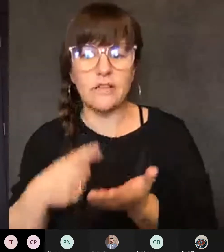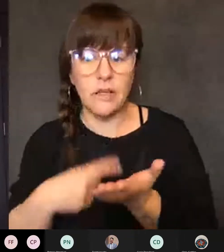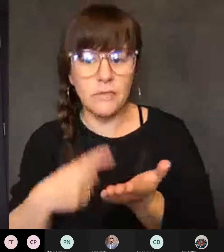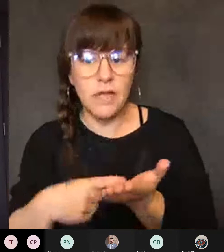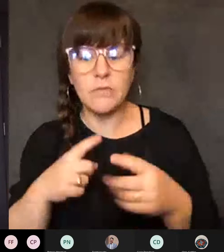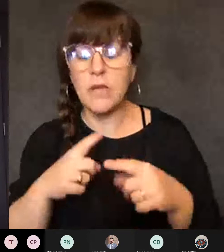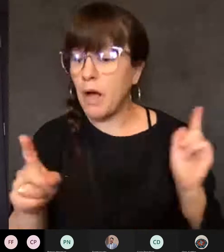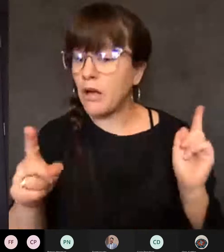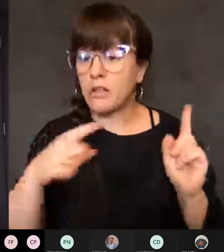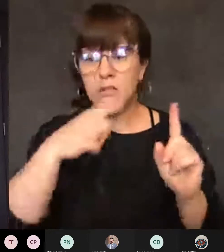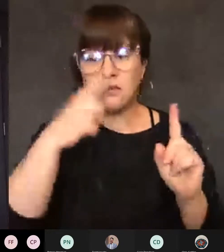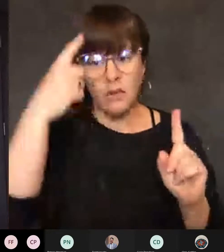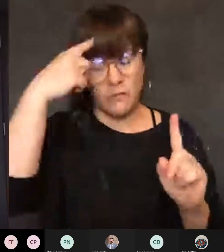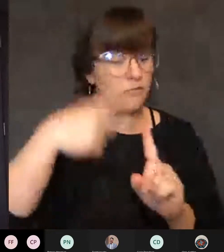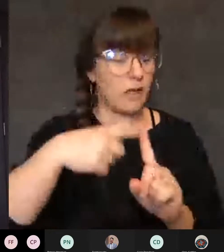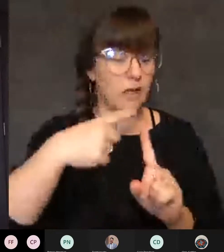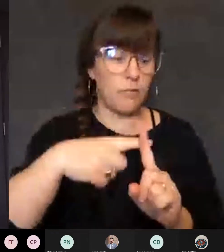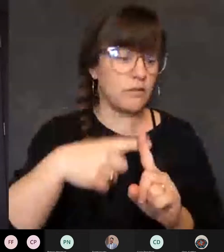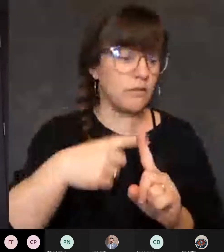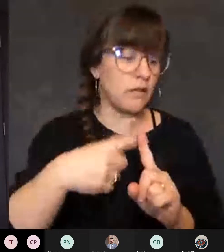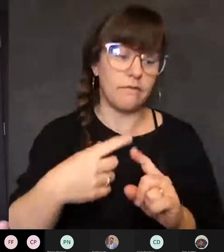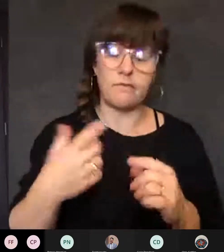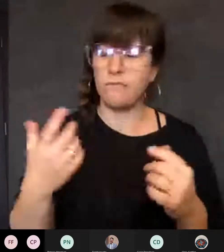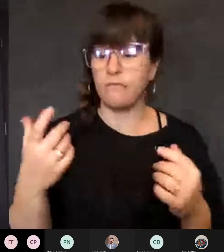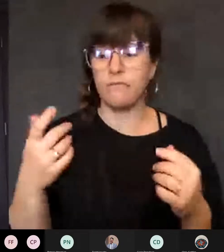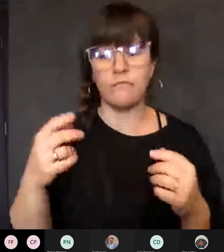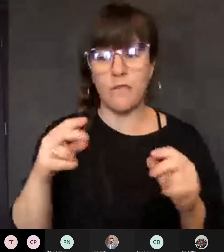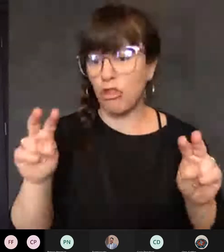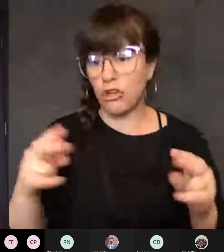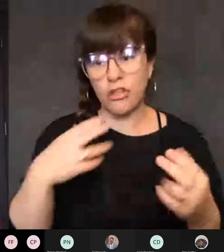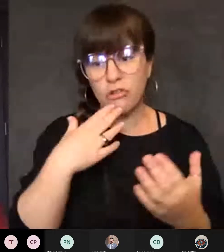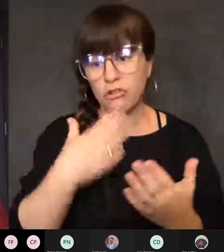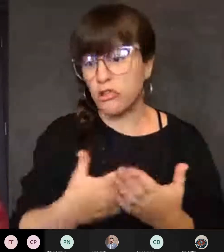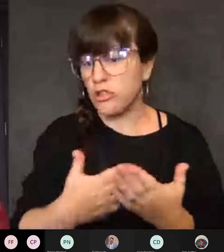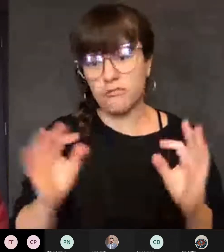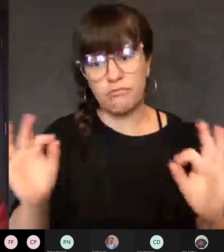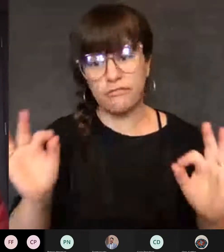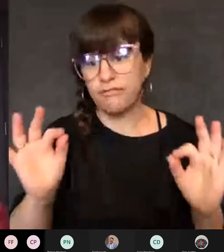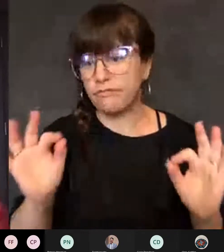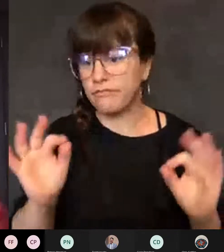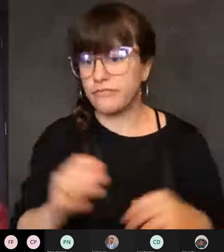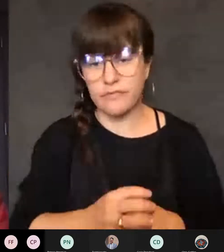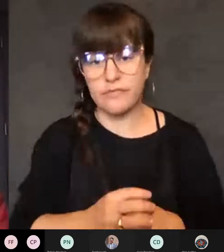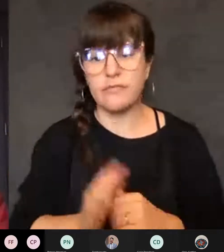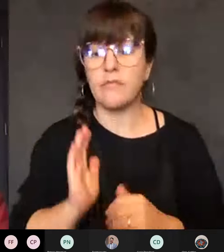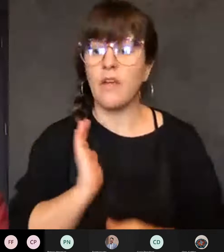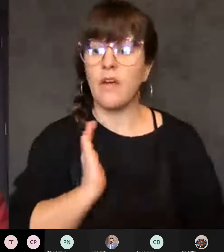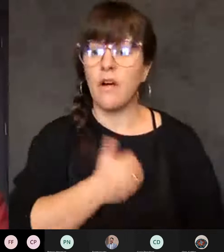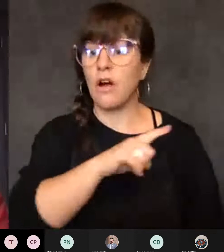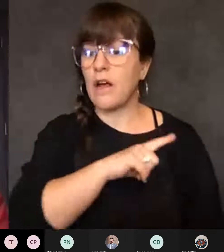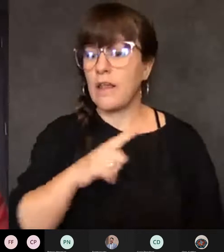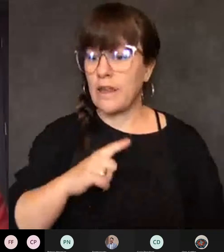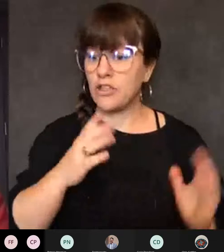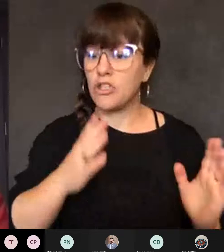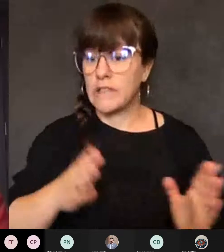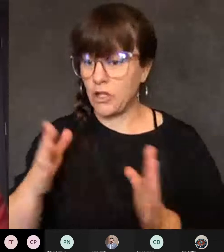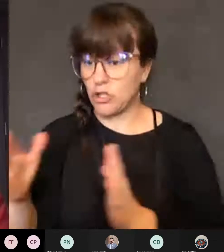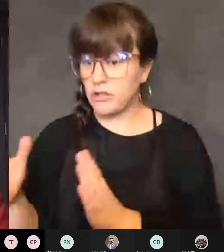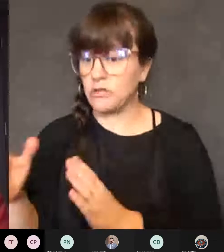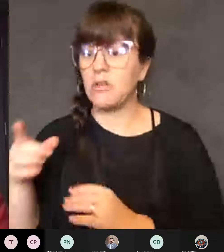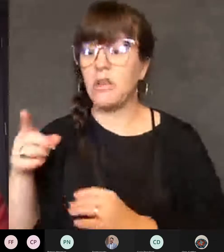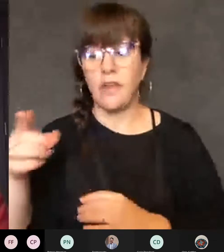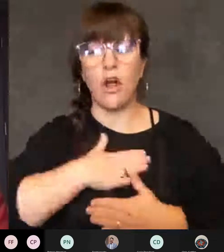things are looking better, and I am a lot more optimistic. Our legislators seem to be also very willing and able